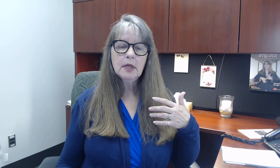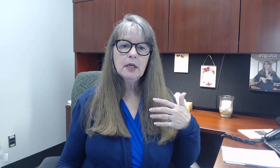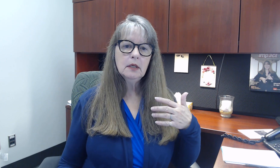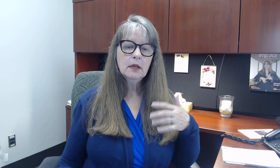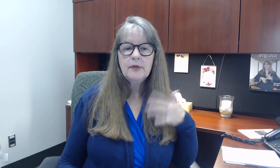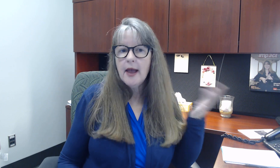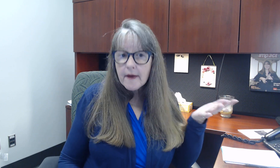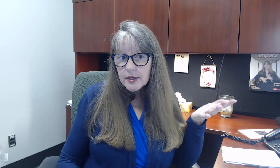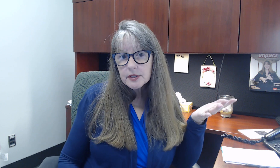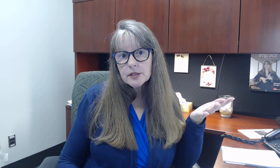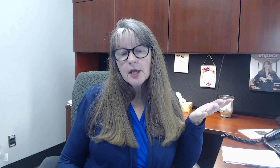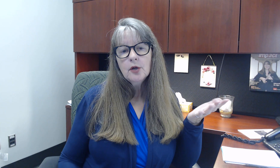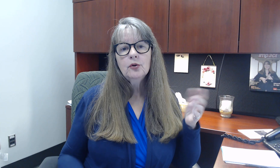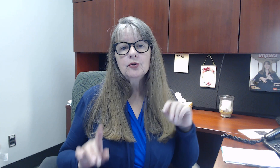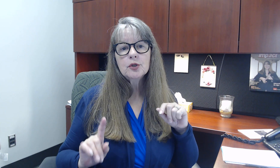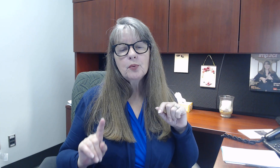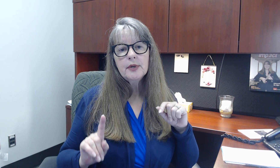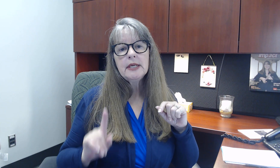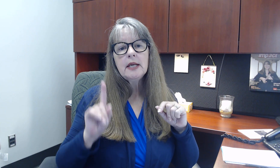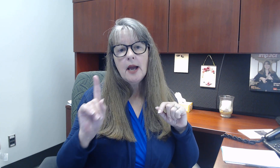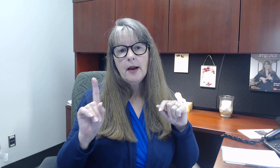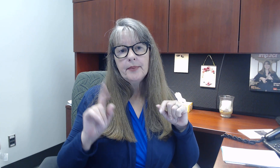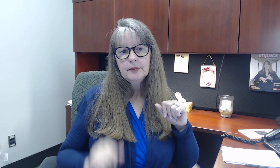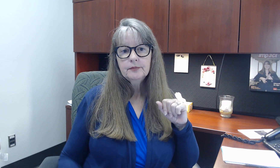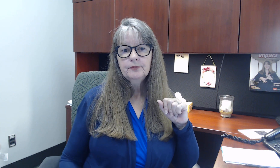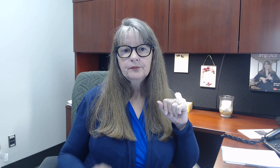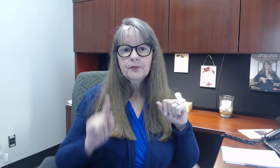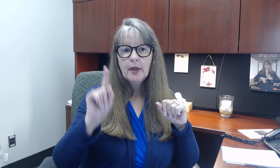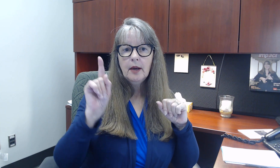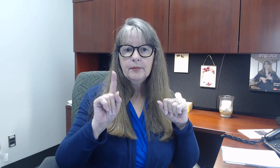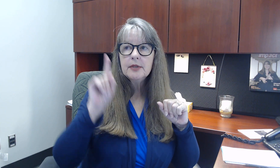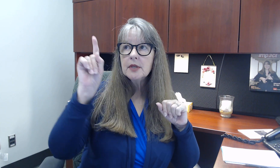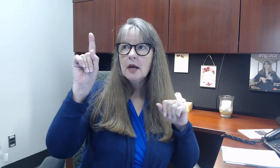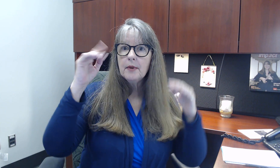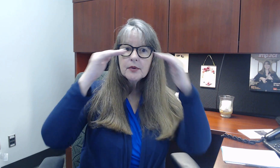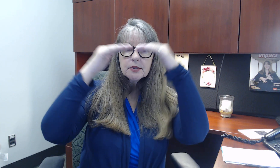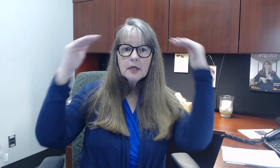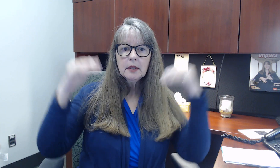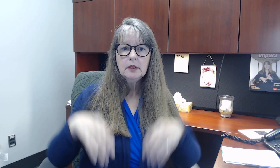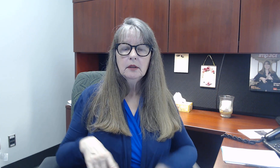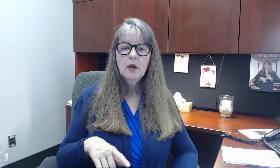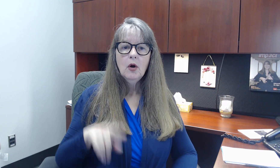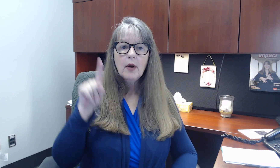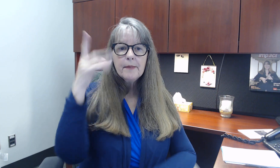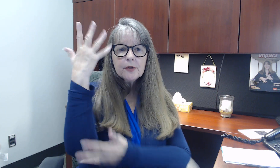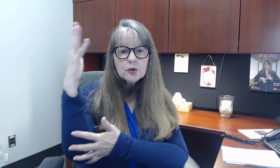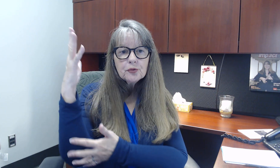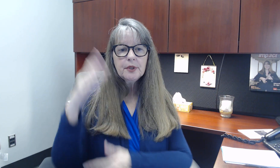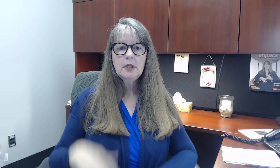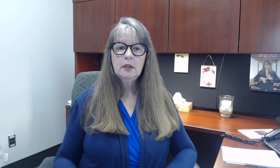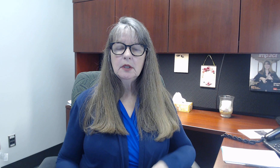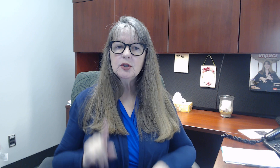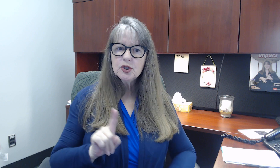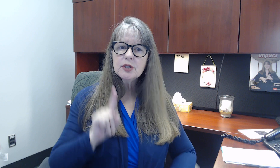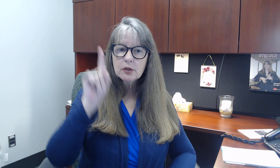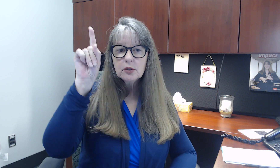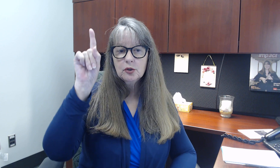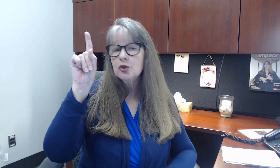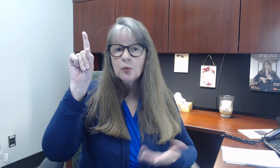mean the heavens. You're just pointing up. Up. It's up on the ceiling or up in the tree. It's just the word